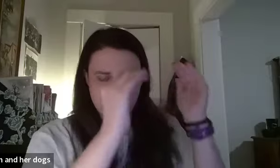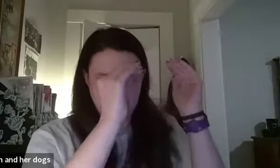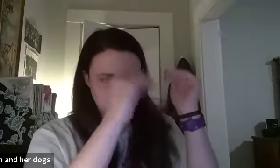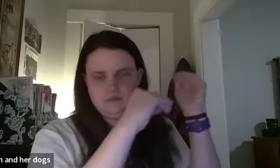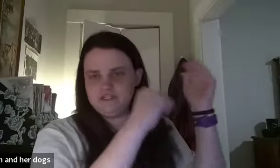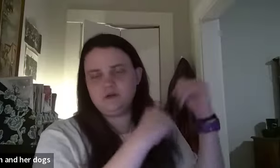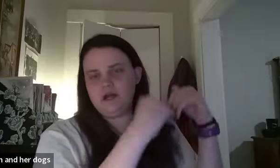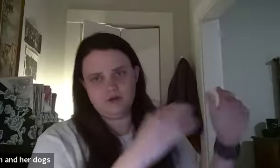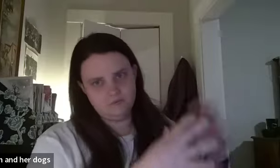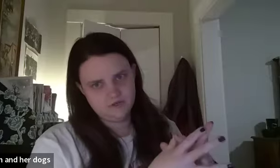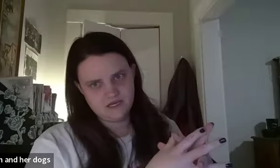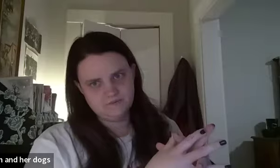every 2 weeks or whatever number you say.